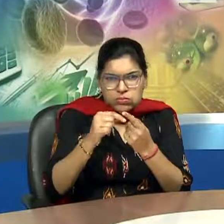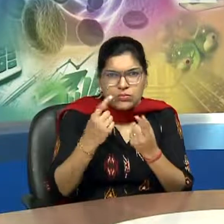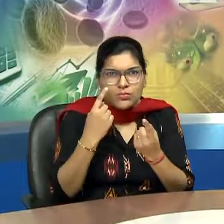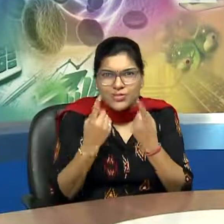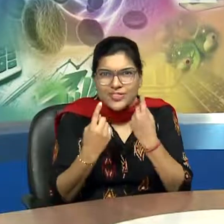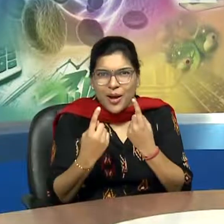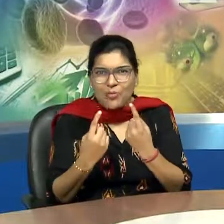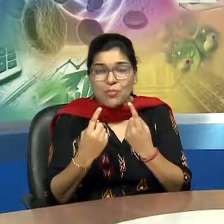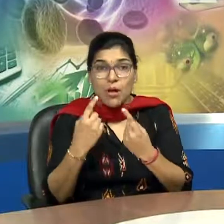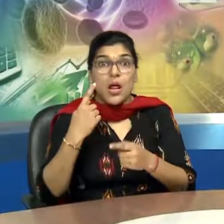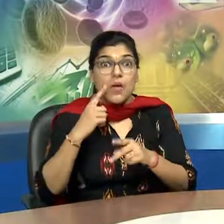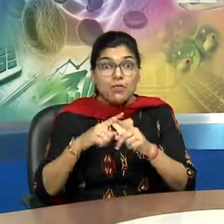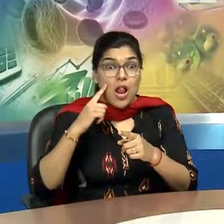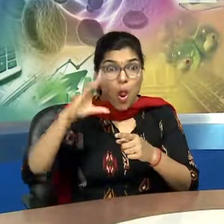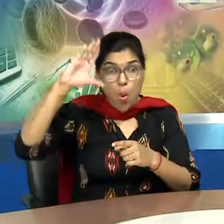We all know that whenever we